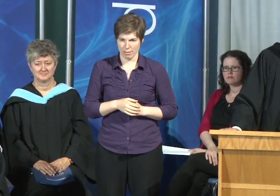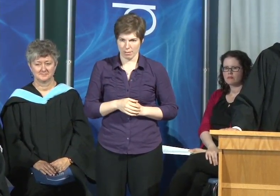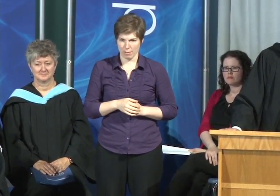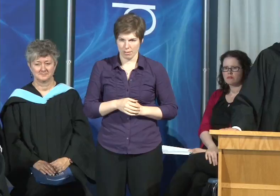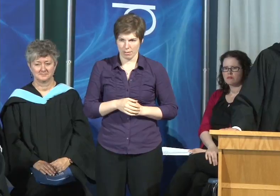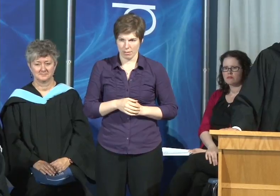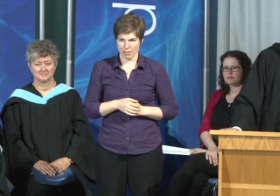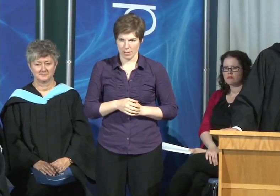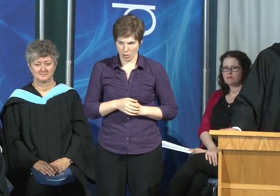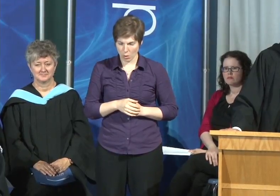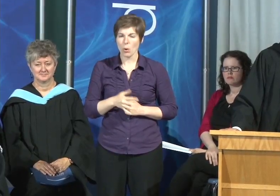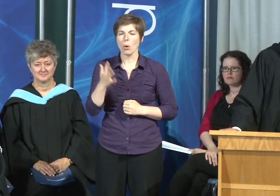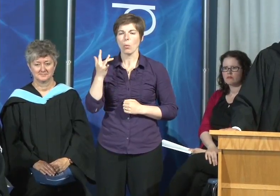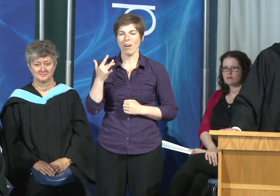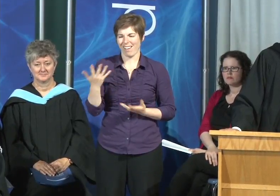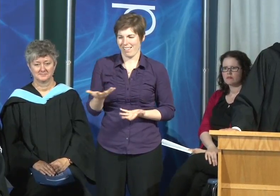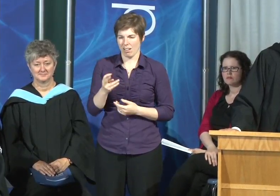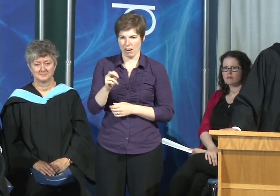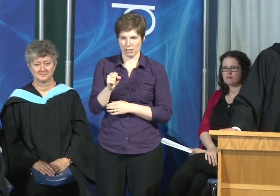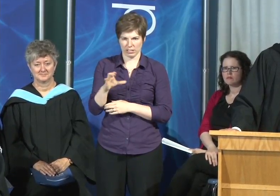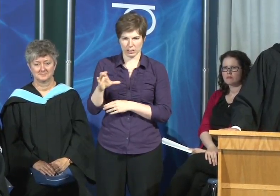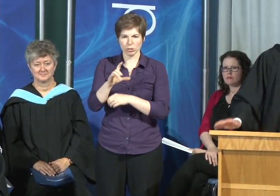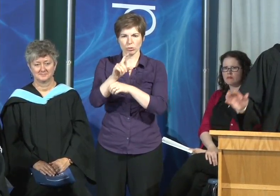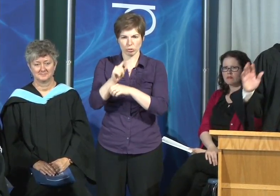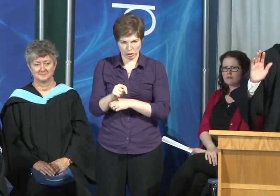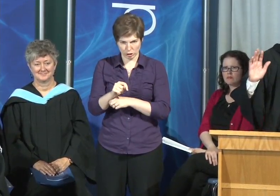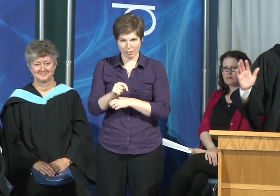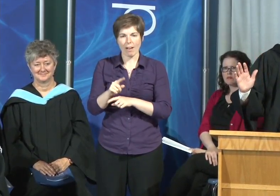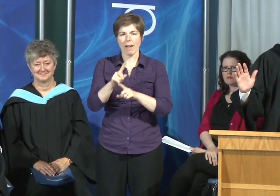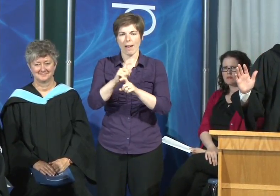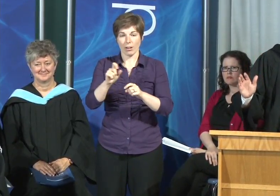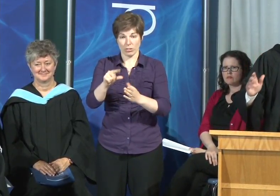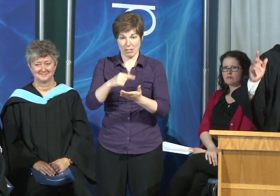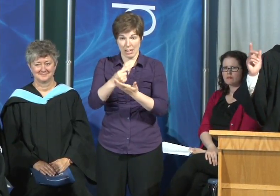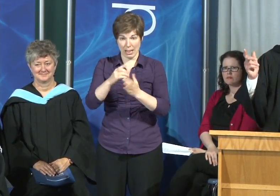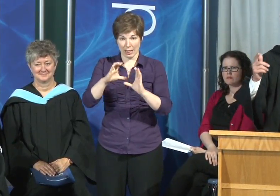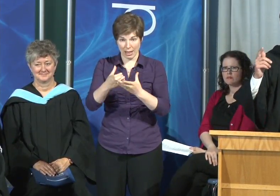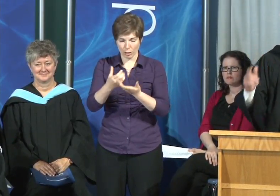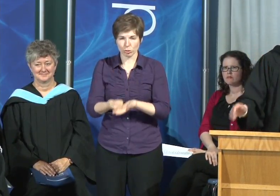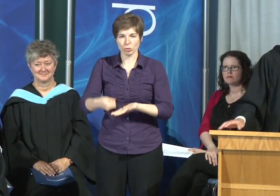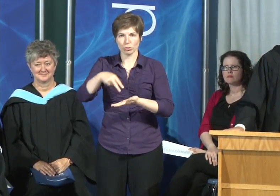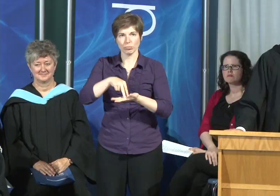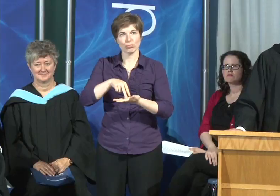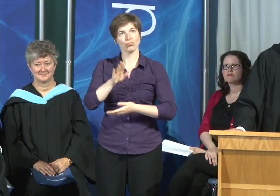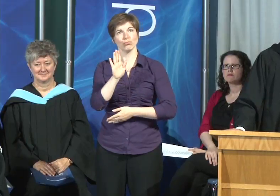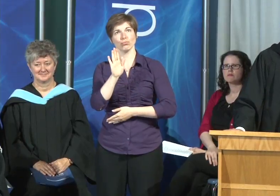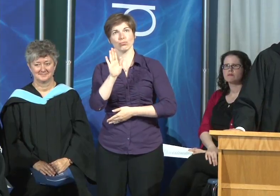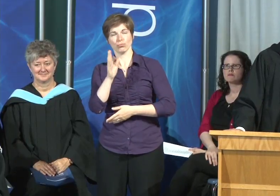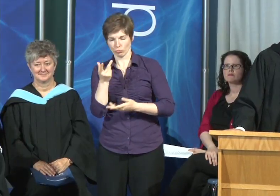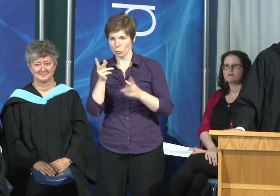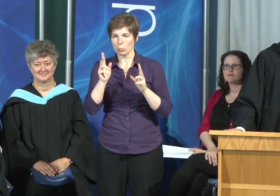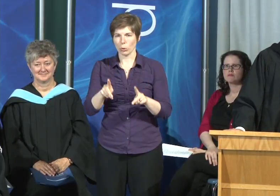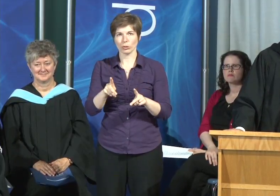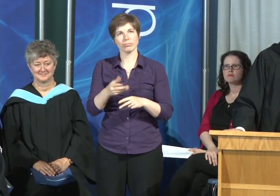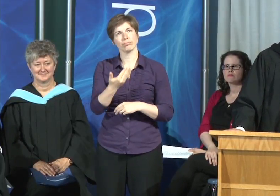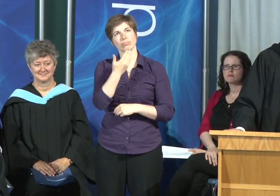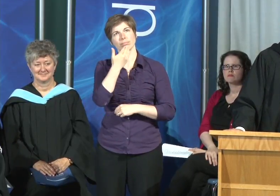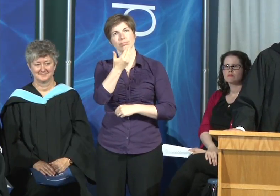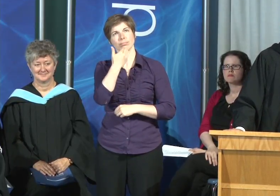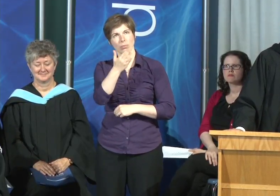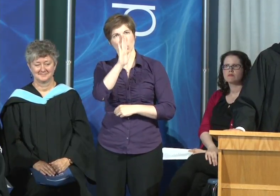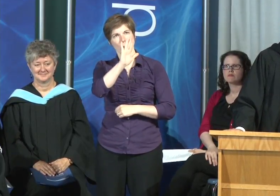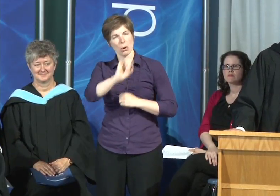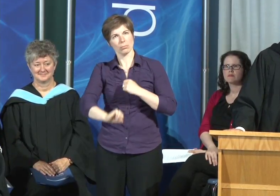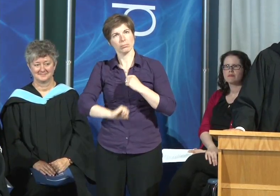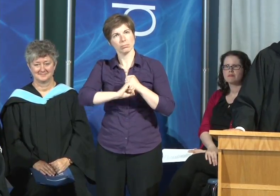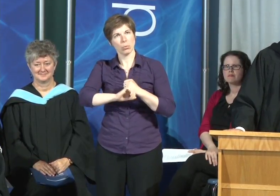NSCC where I ask the graduating class to stand up and give a wave to somebody in the auditorium as a way to say thank you